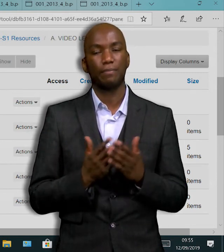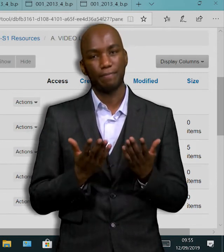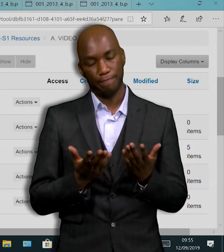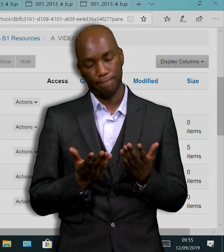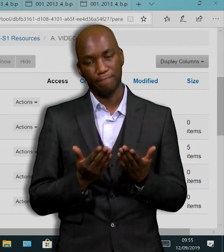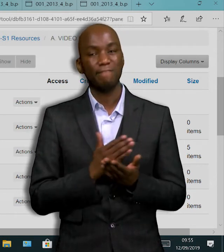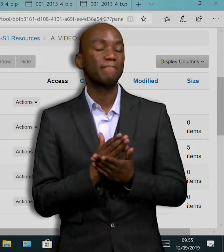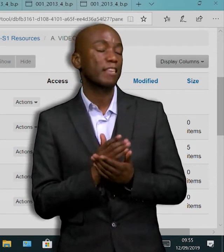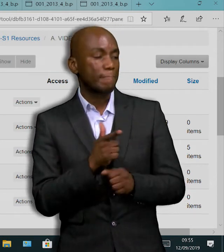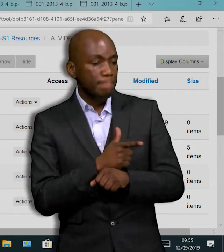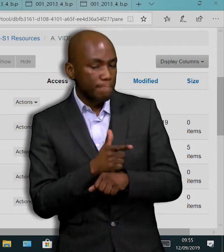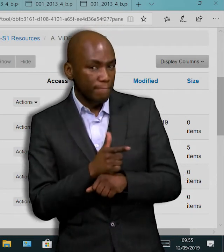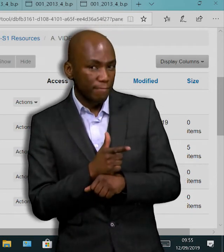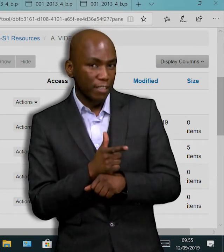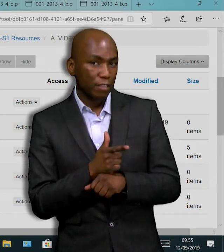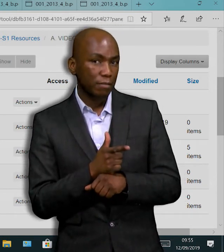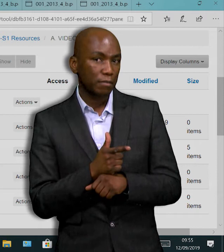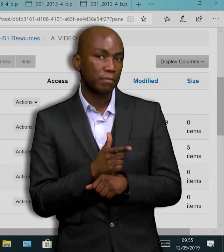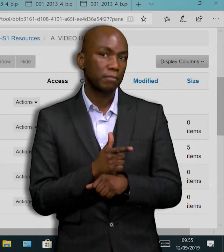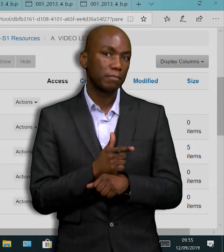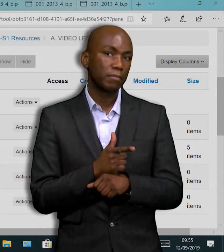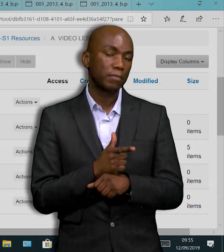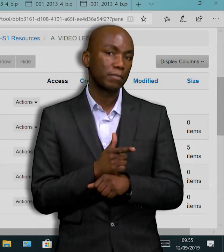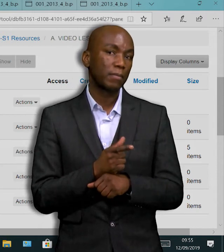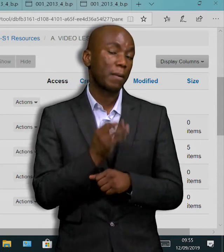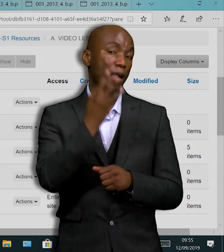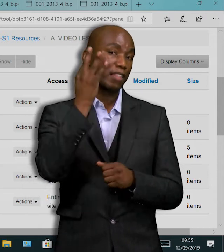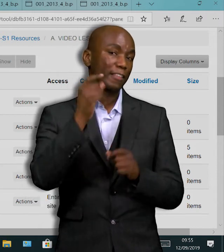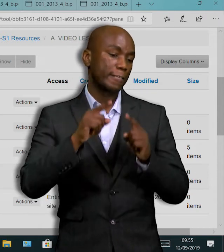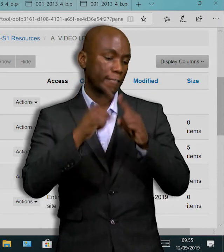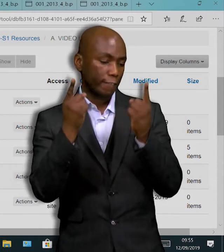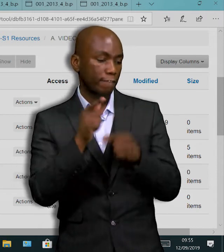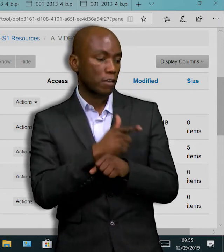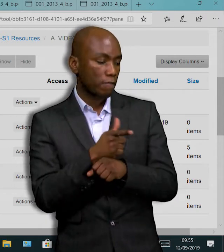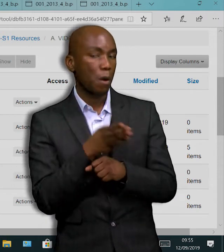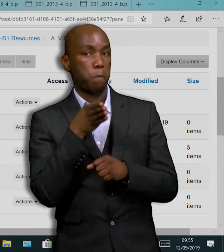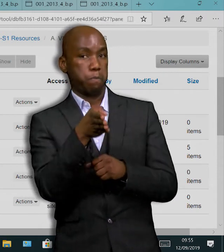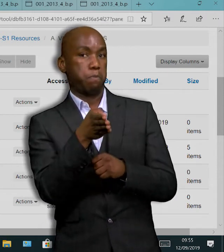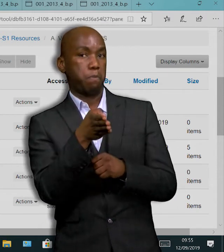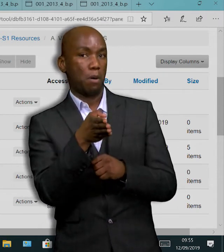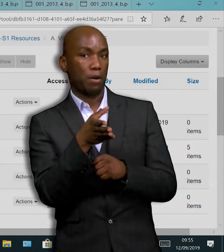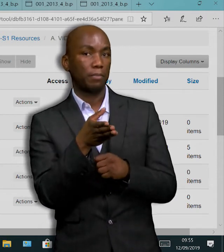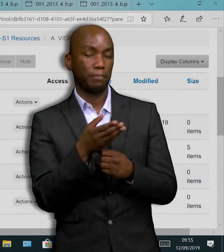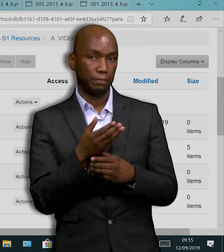However, each of these videos comes in 3 different formats.